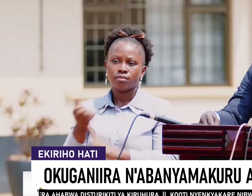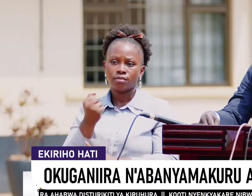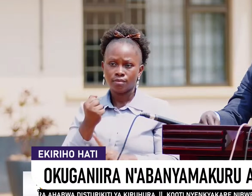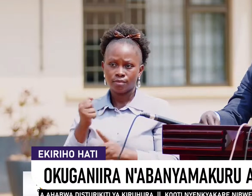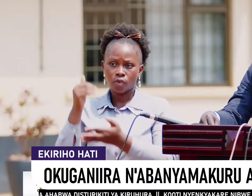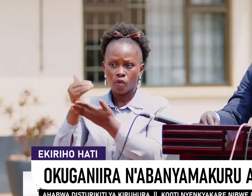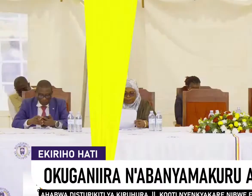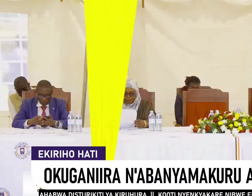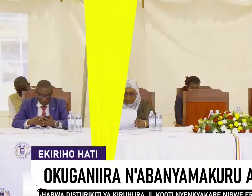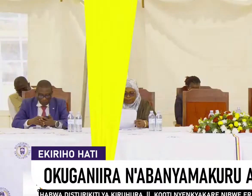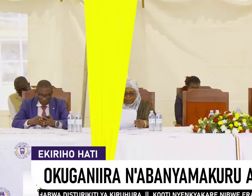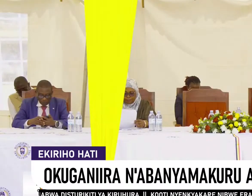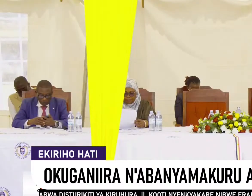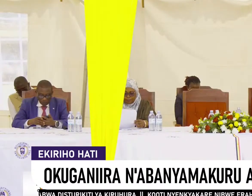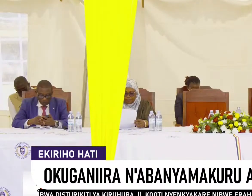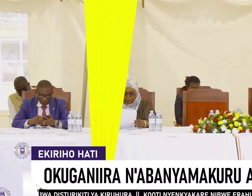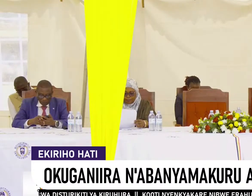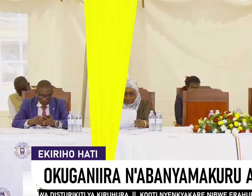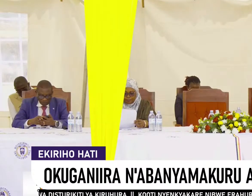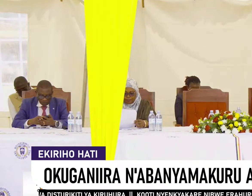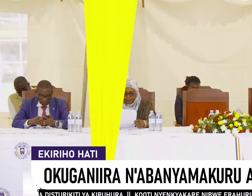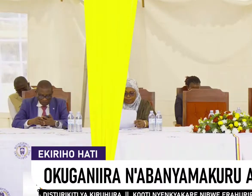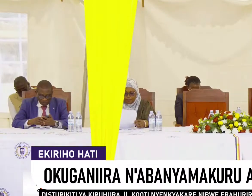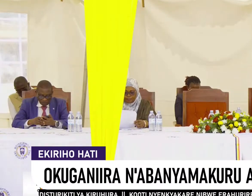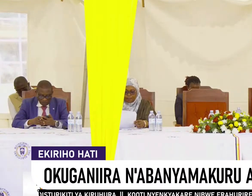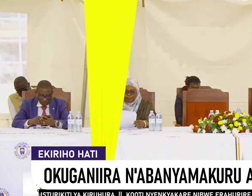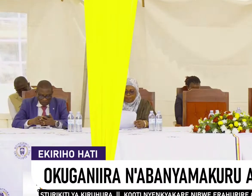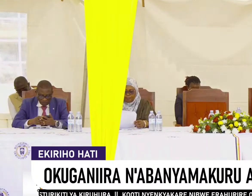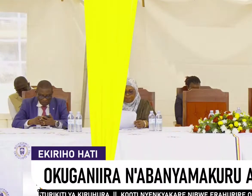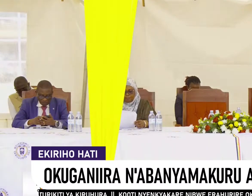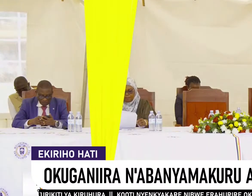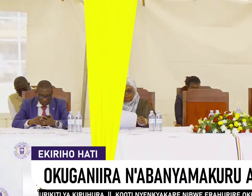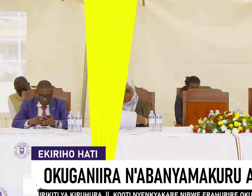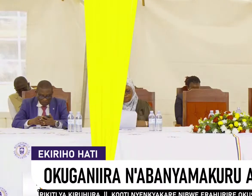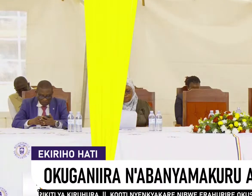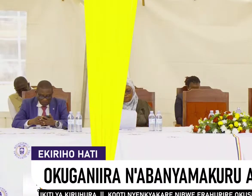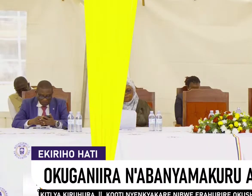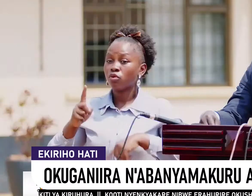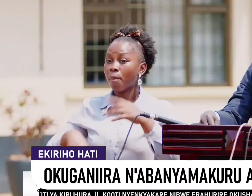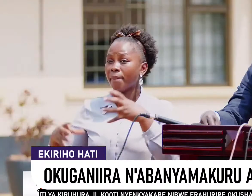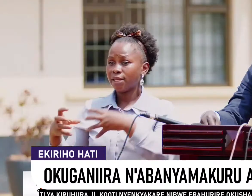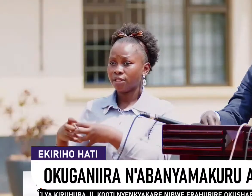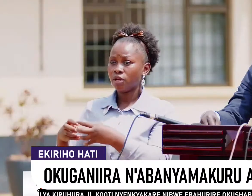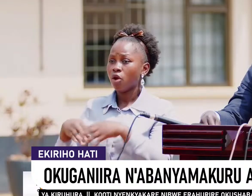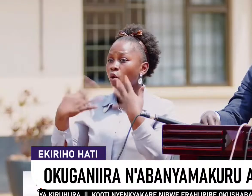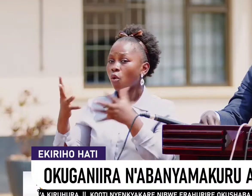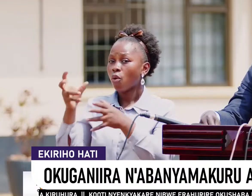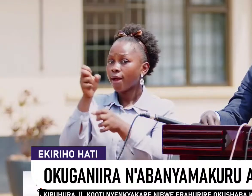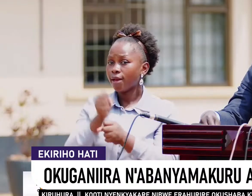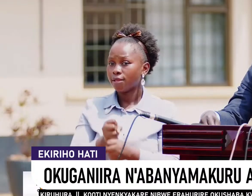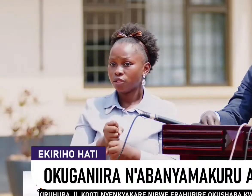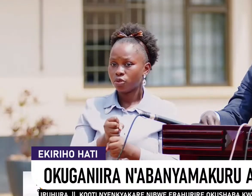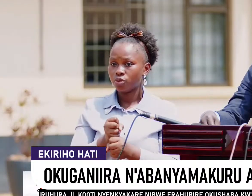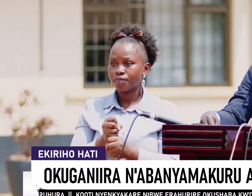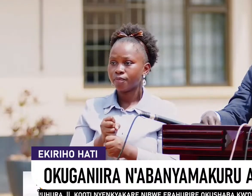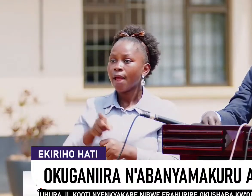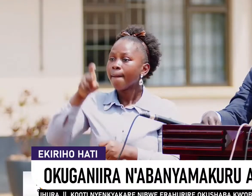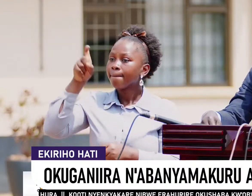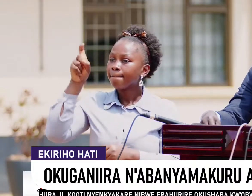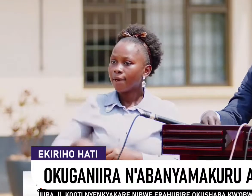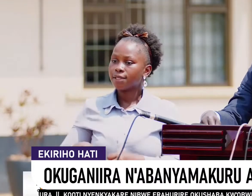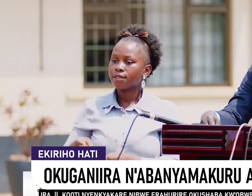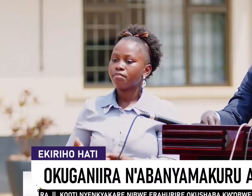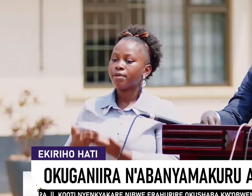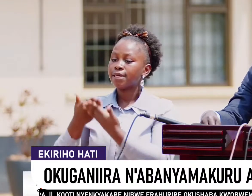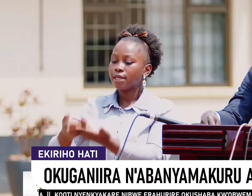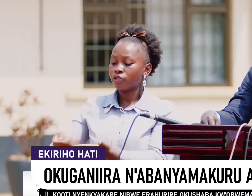and supporter forms on behalf of a political party or organization must